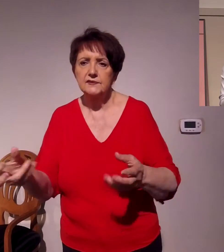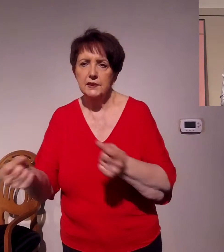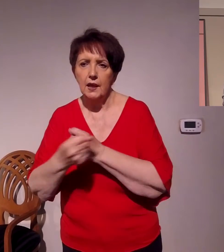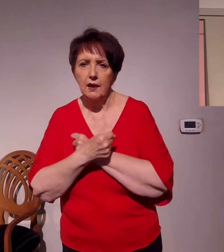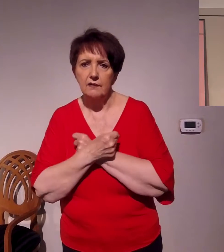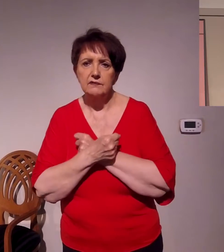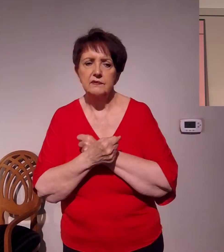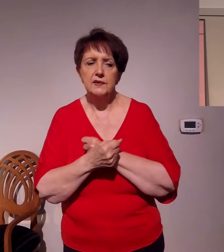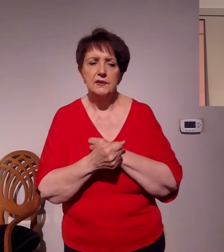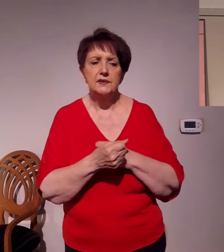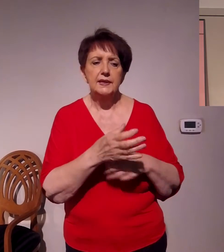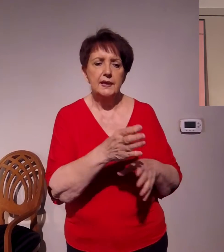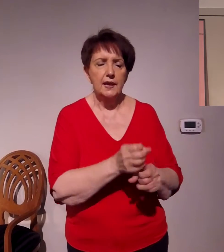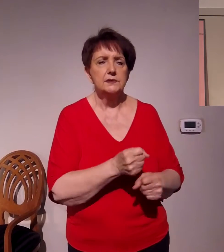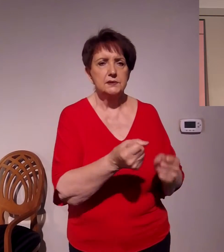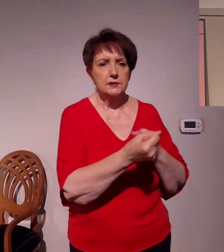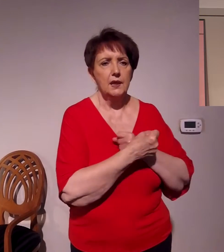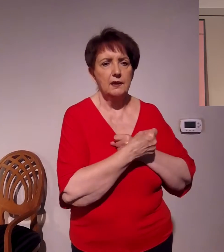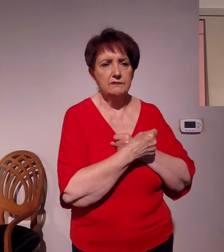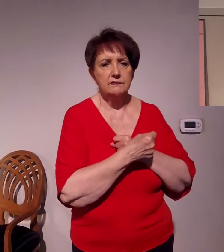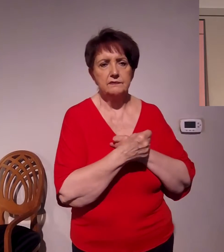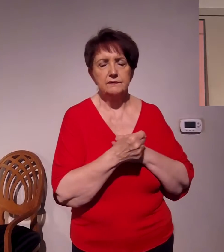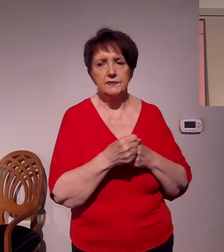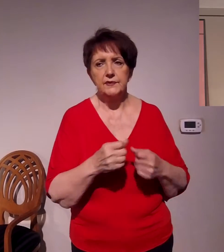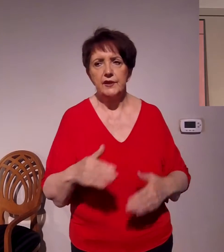give joy receive it back.